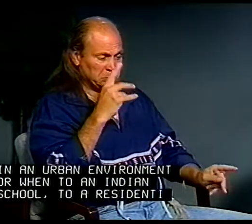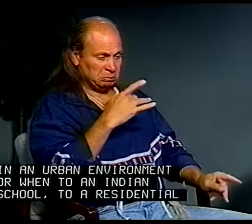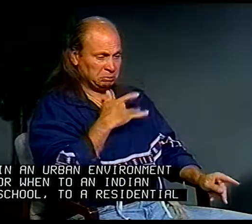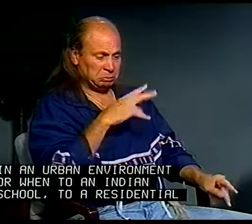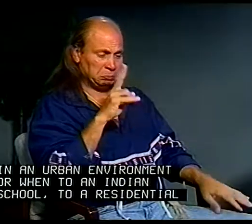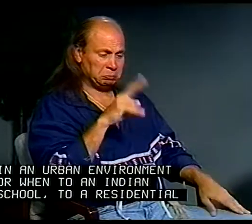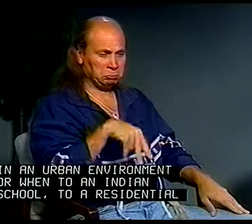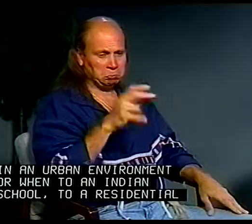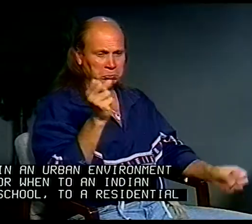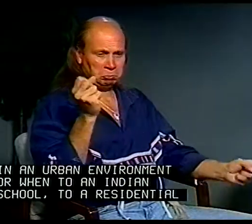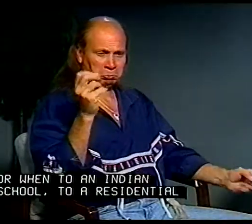school,